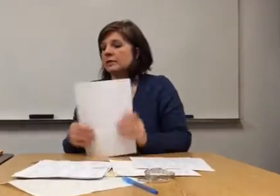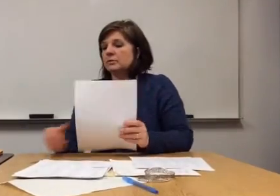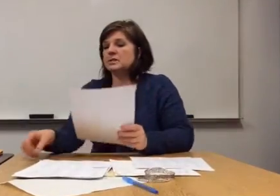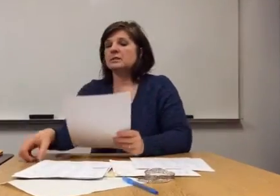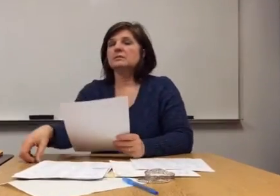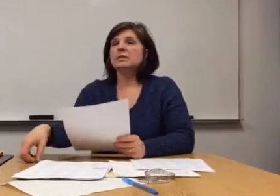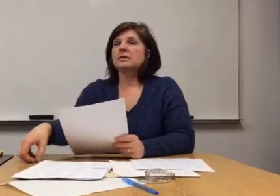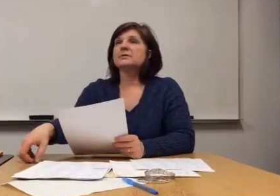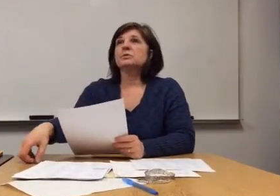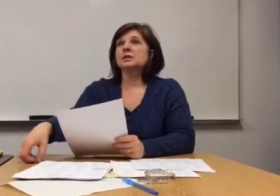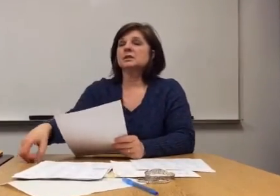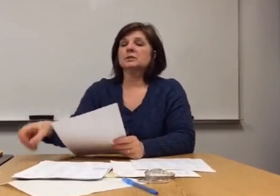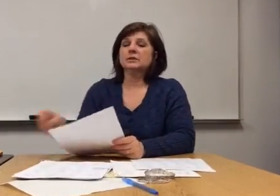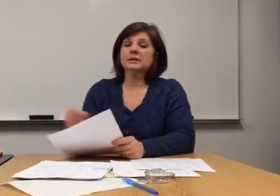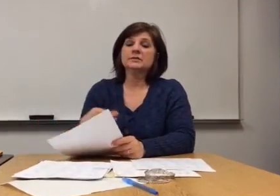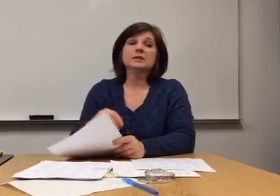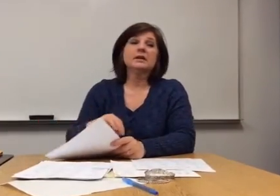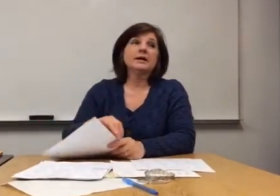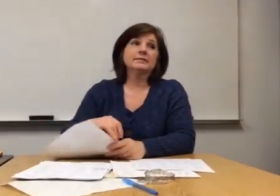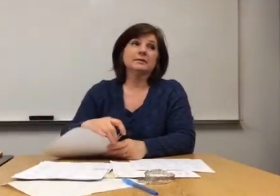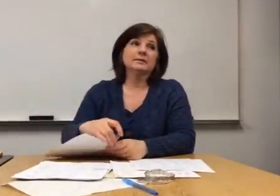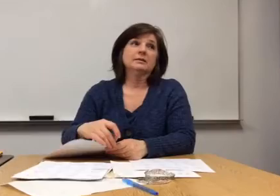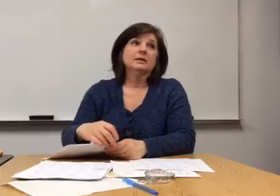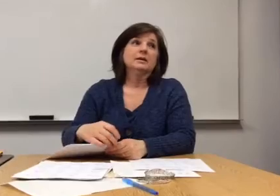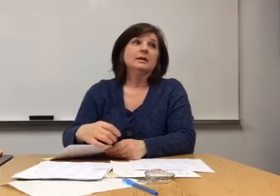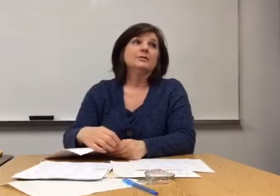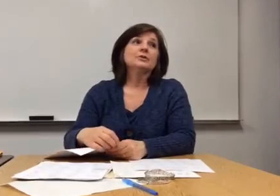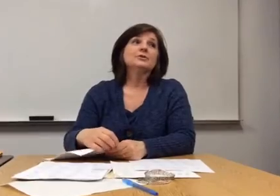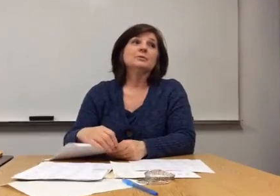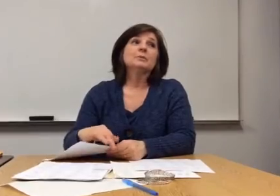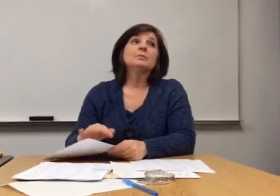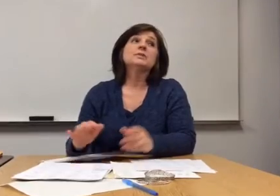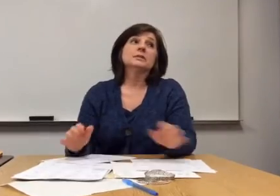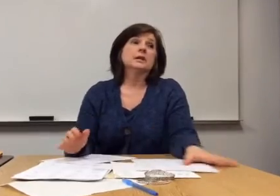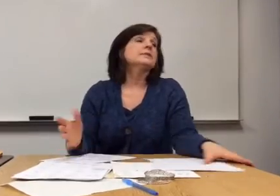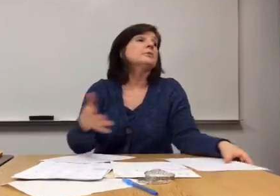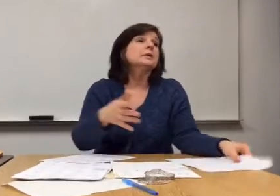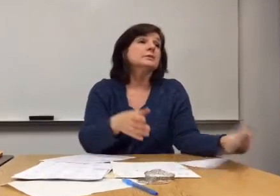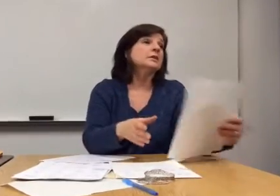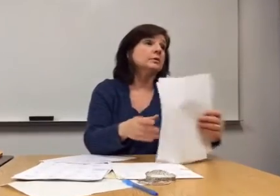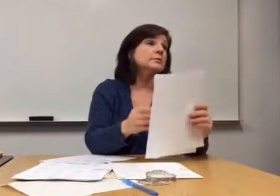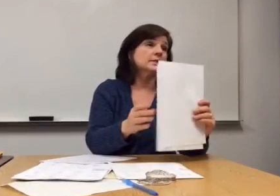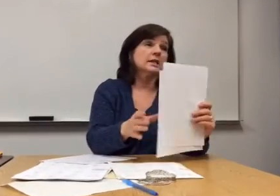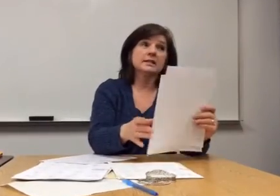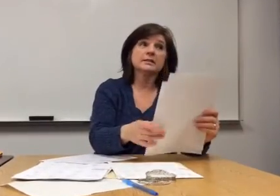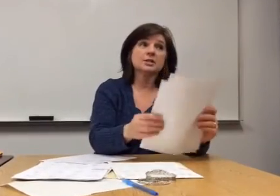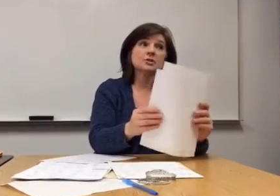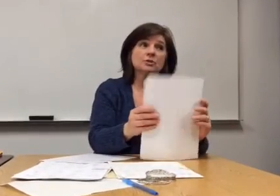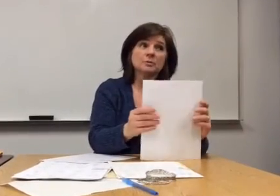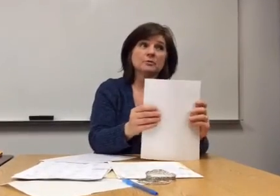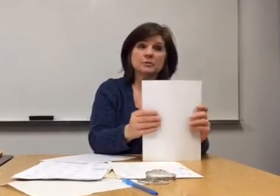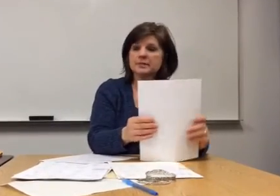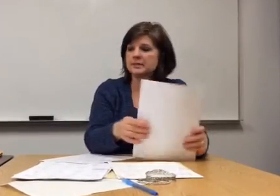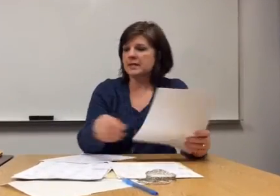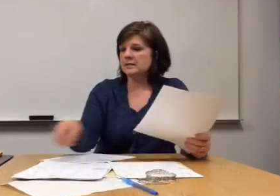We used to, when I was really little, we lived in Alaska, and there used to be moose. So, we lived in it when it was the Alaskan Territory, before it was a state.